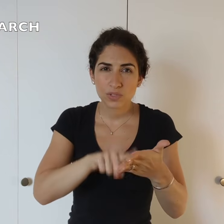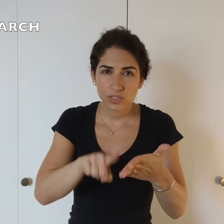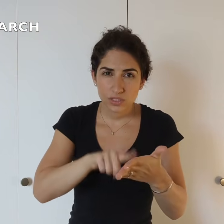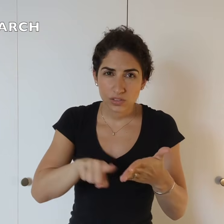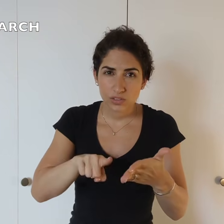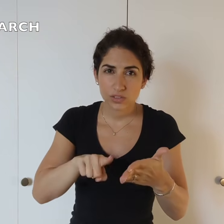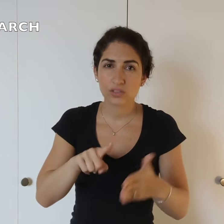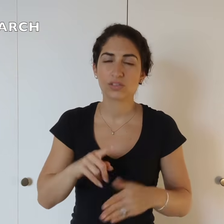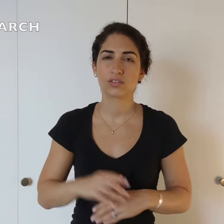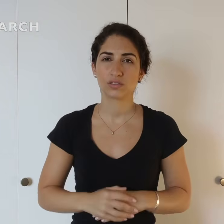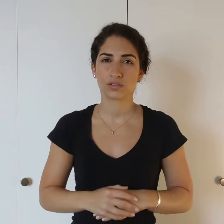Research.